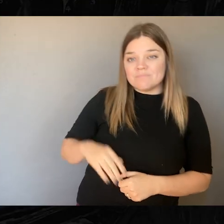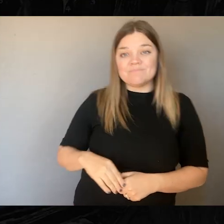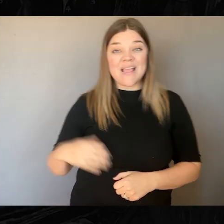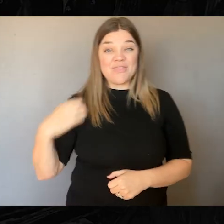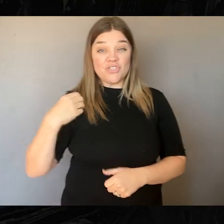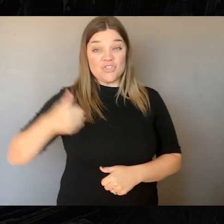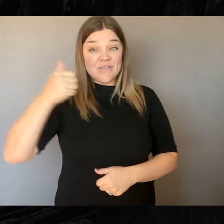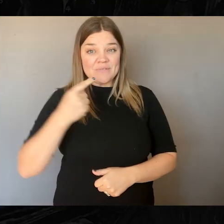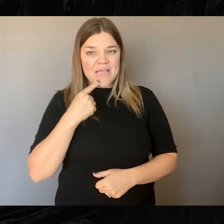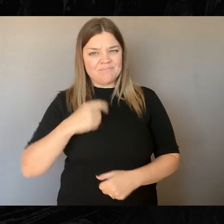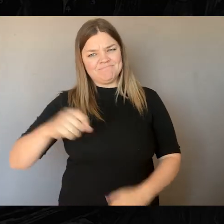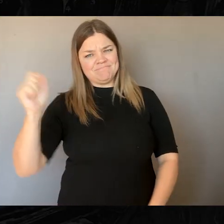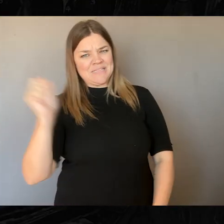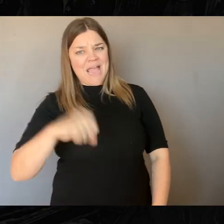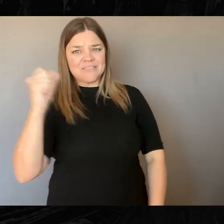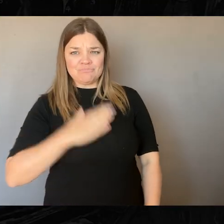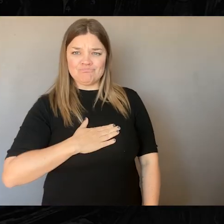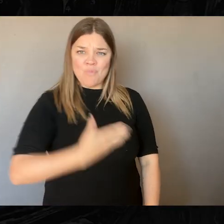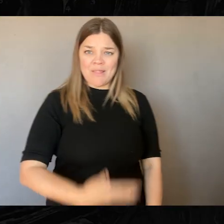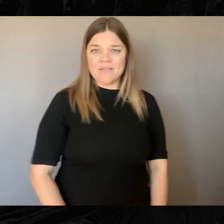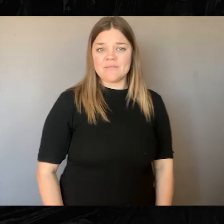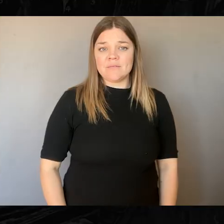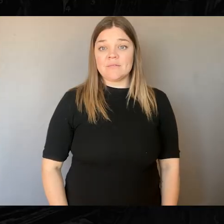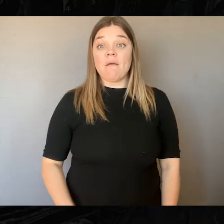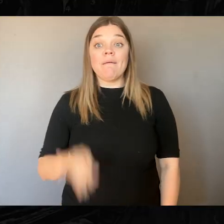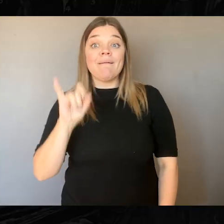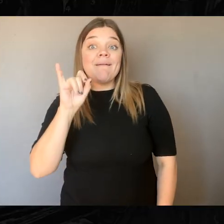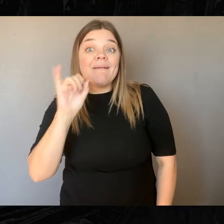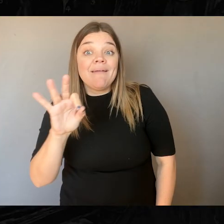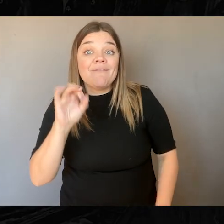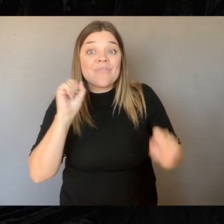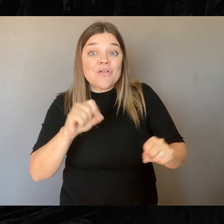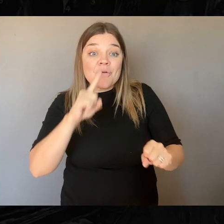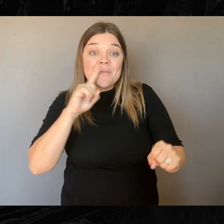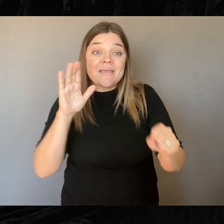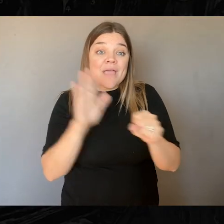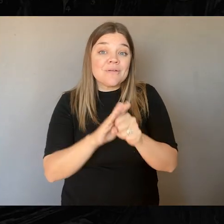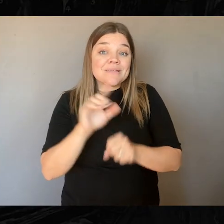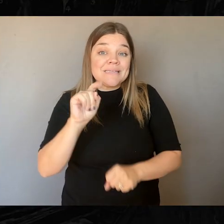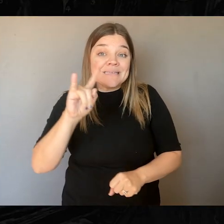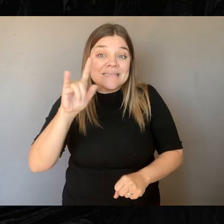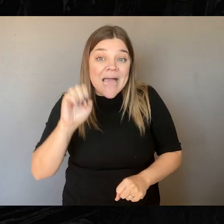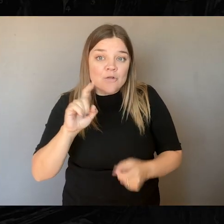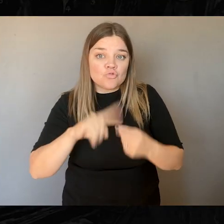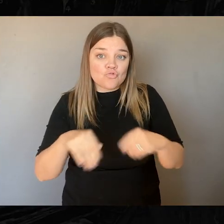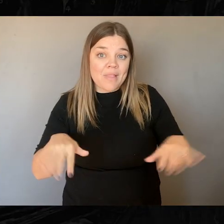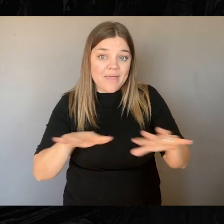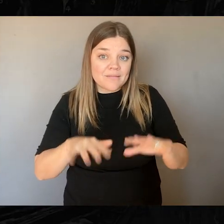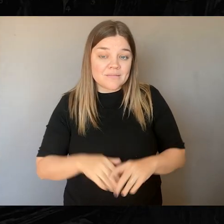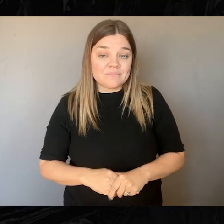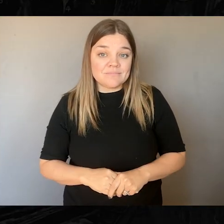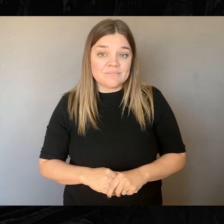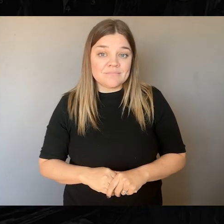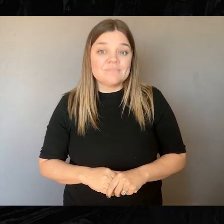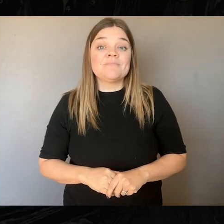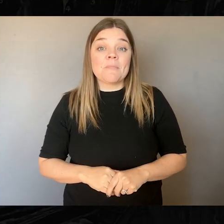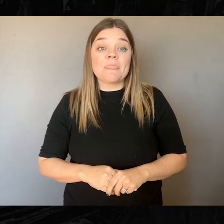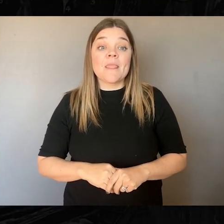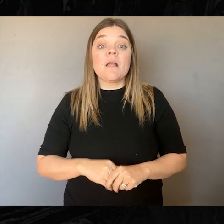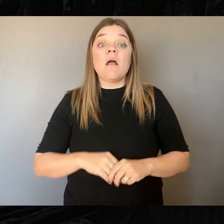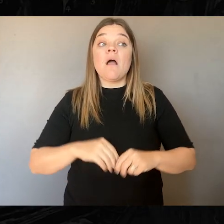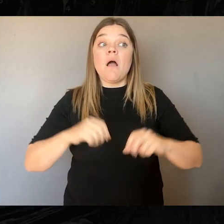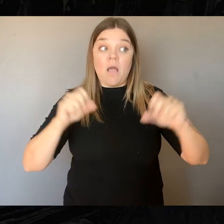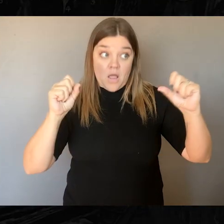that yes, they would, if they could be guaranteed title to their lands. And with those assurances,